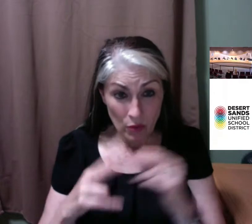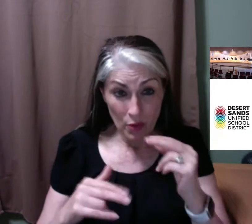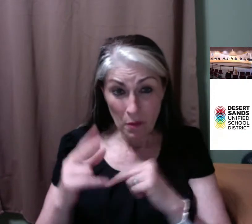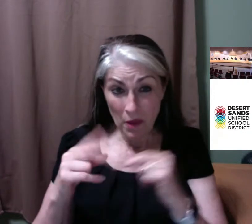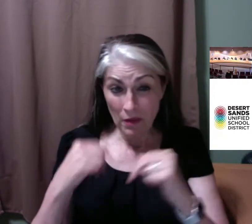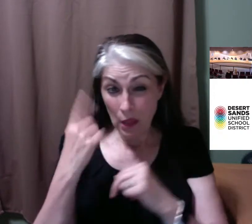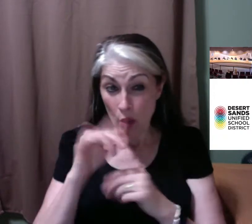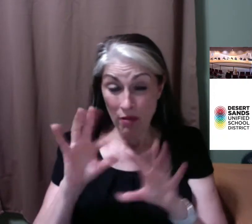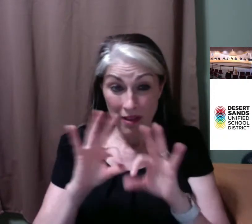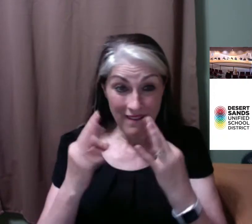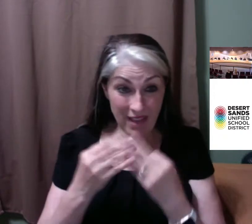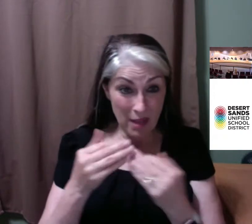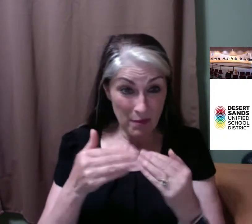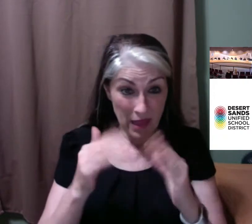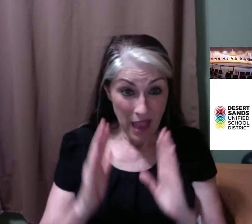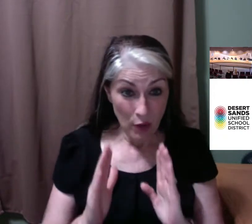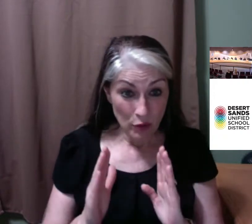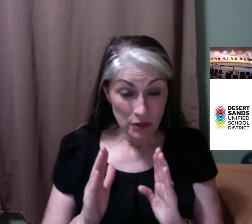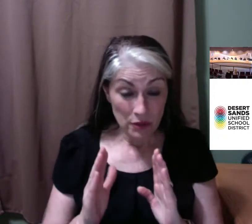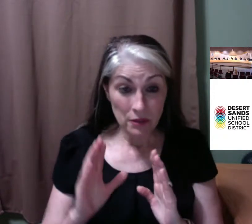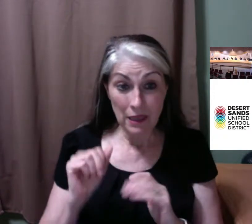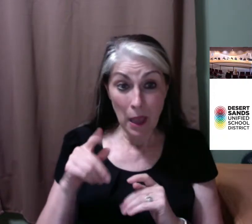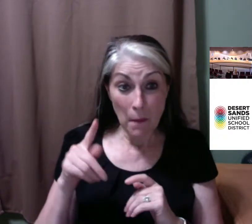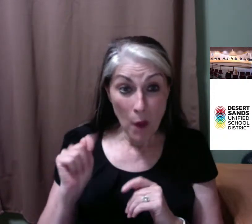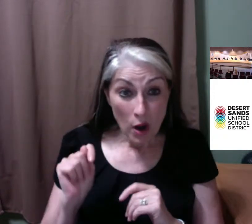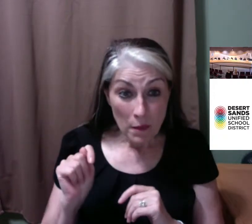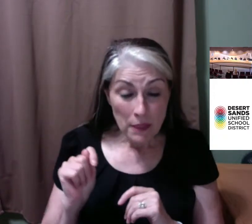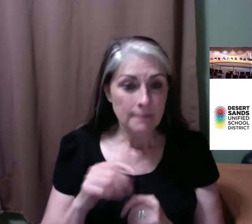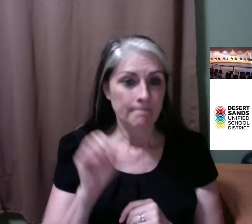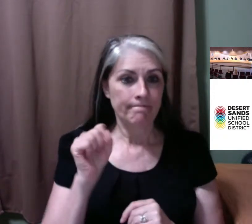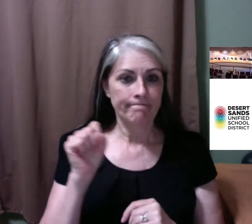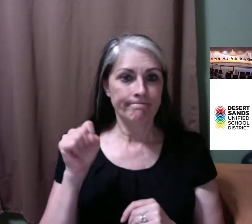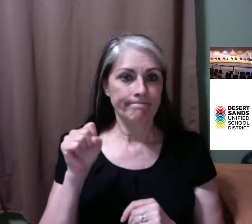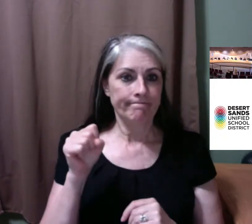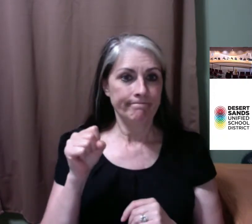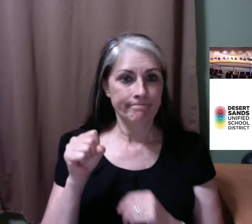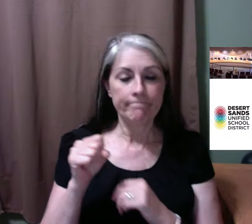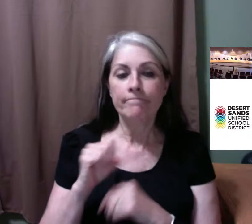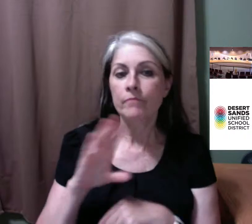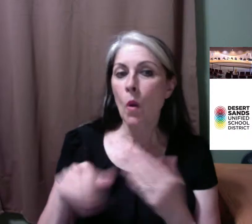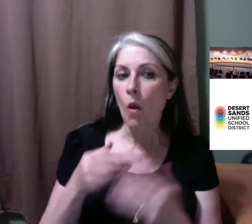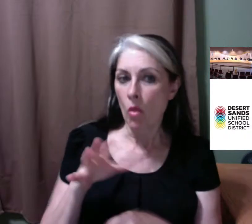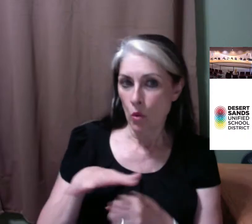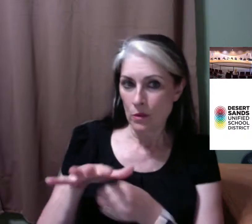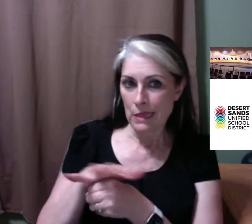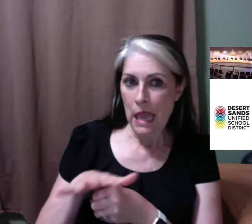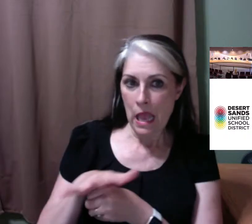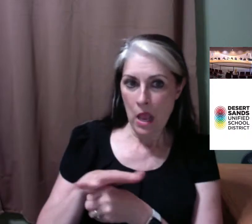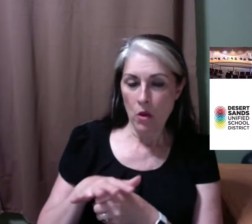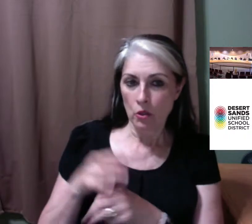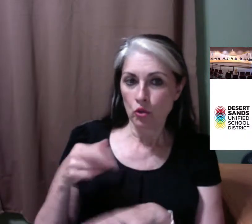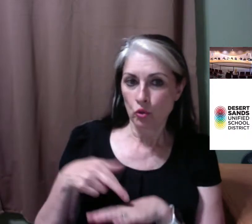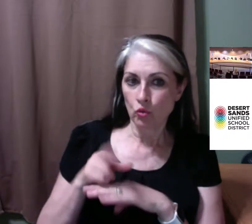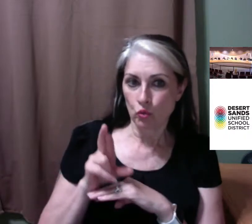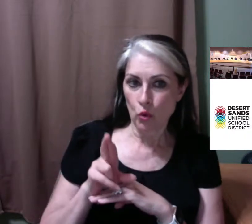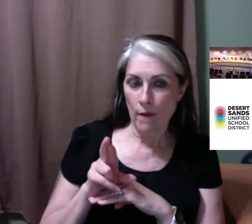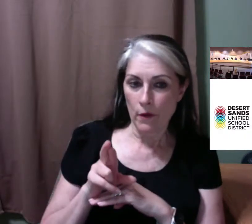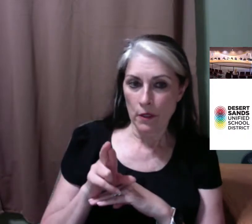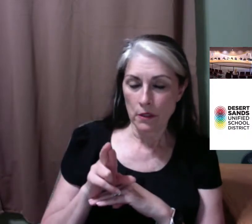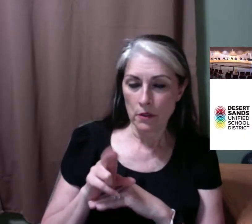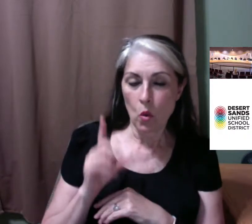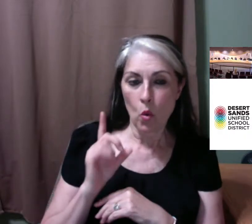family homes, family apartments? Yeah, so all those areas that you referenced, there's one